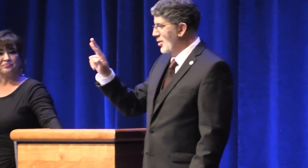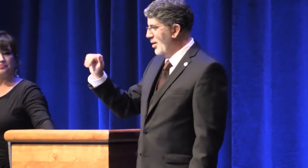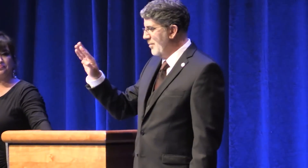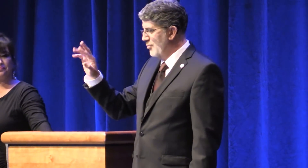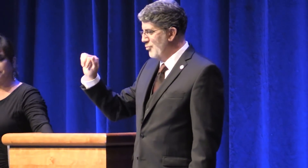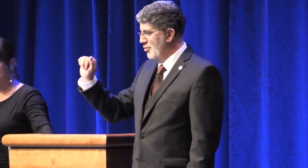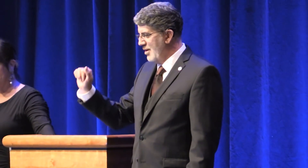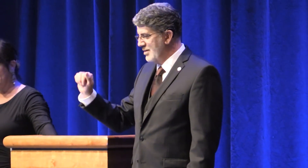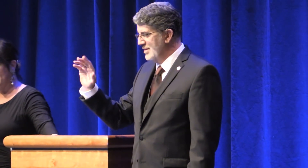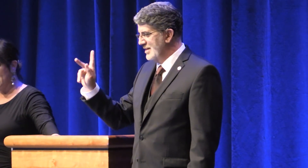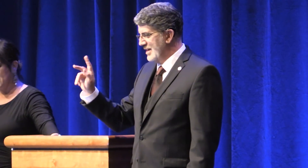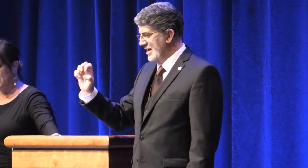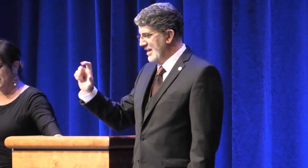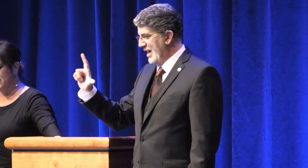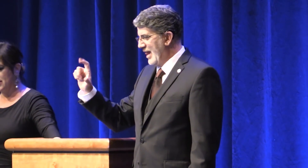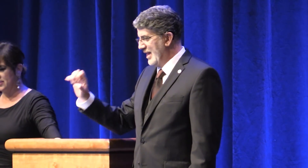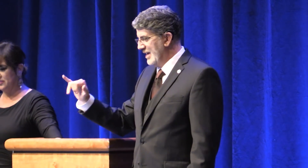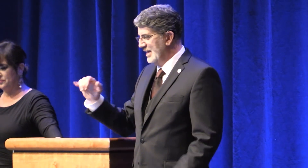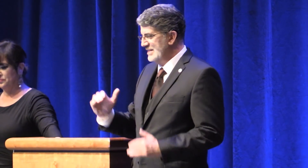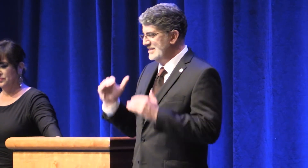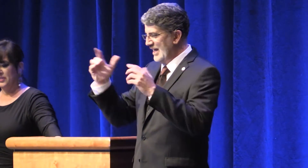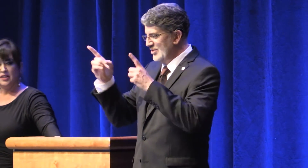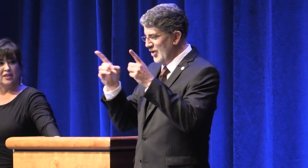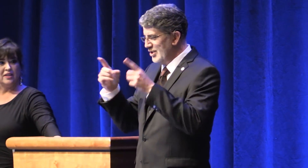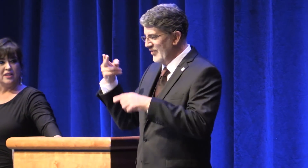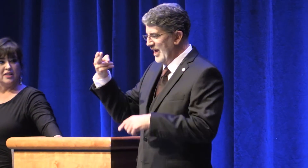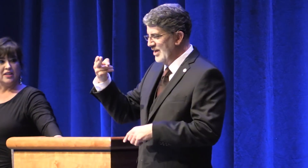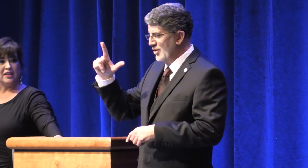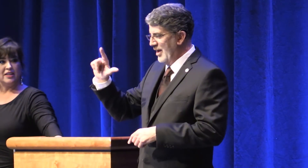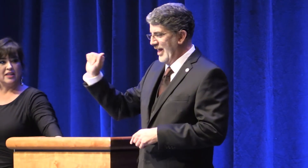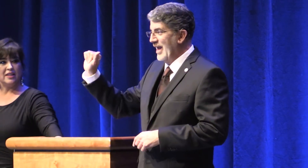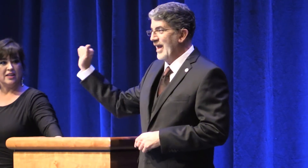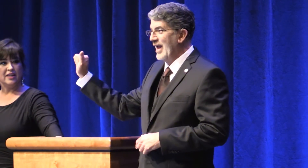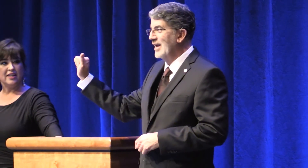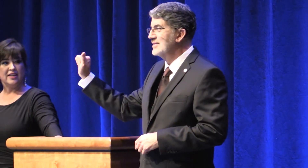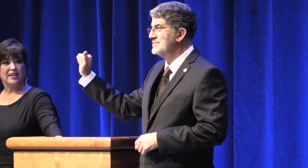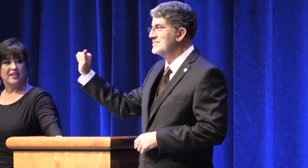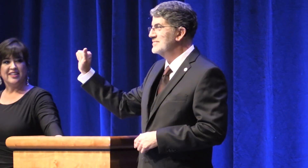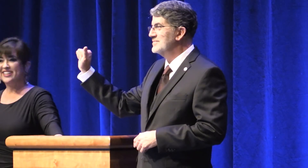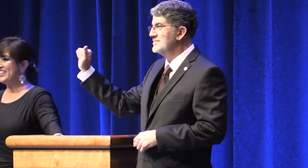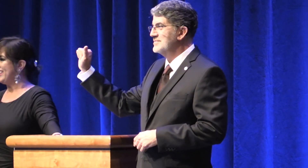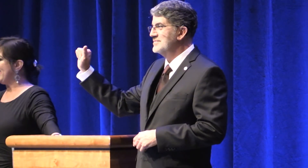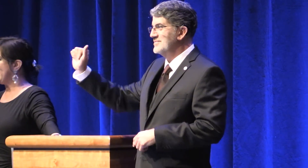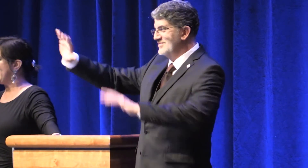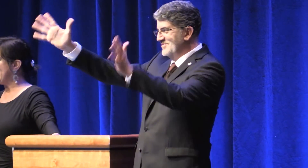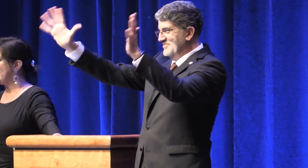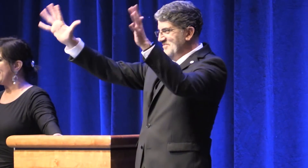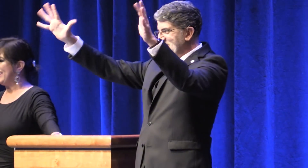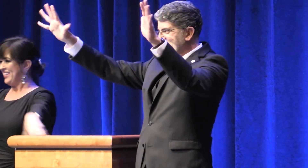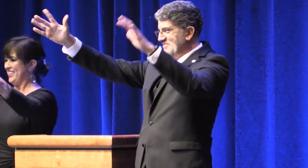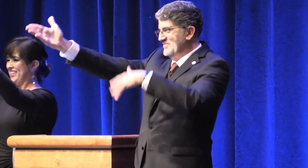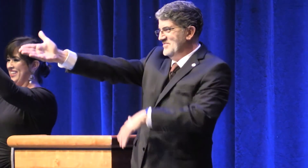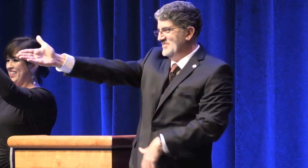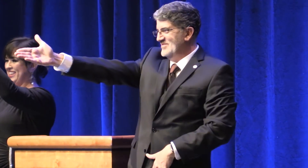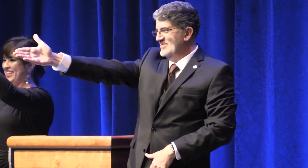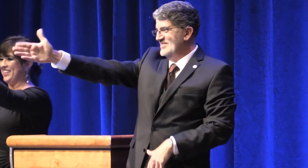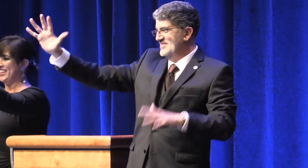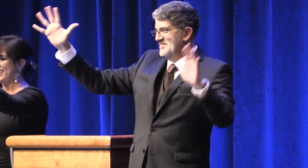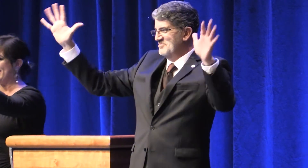Next, we have Barbara Kelly, the Executive Director of the Hearing Loss Association of America.